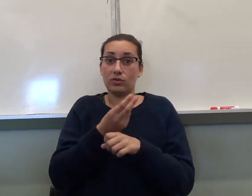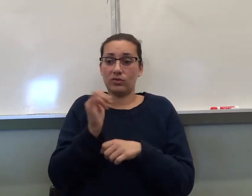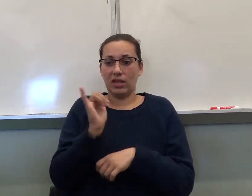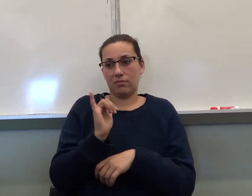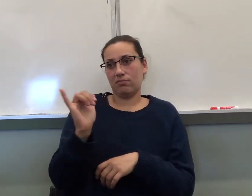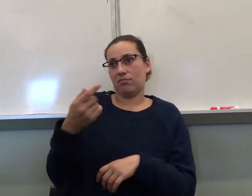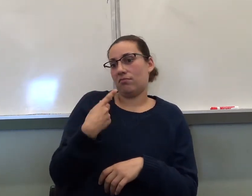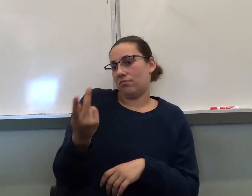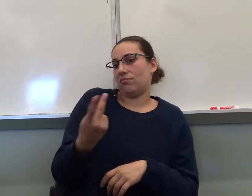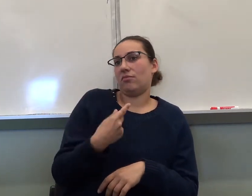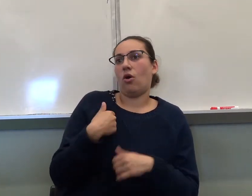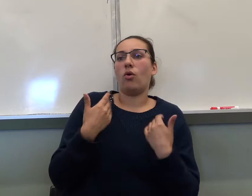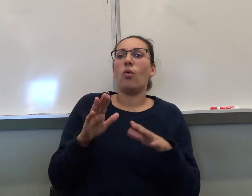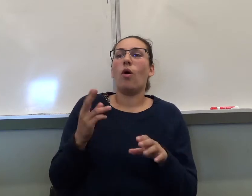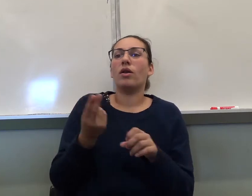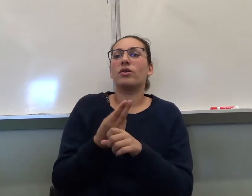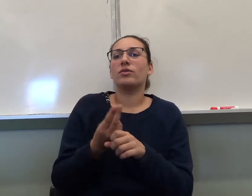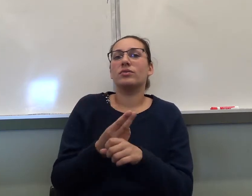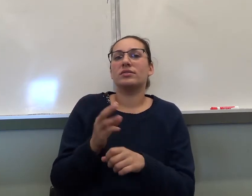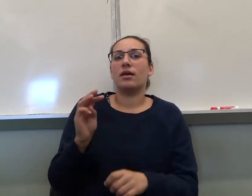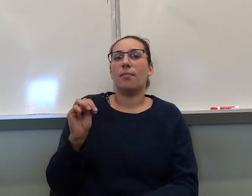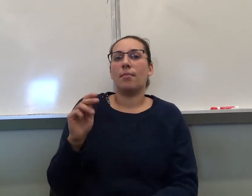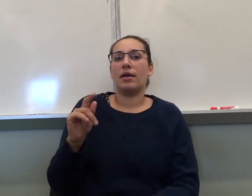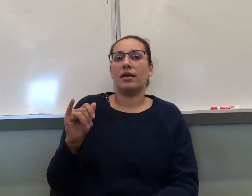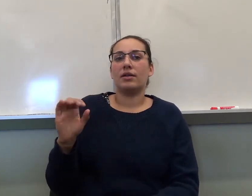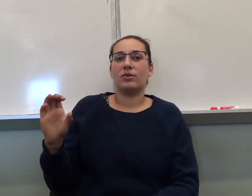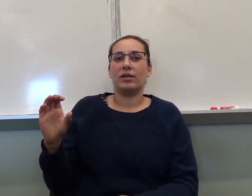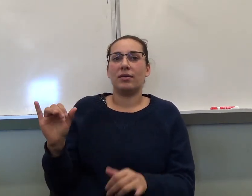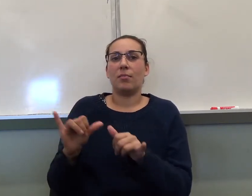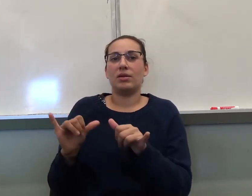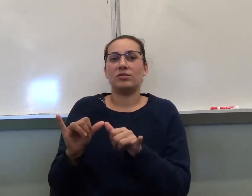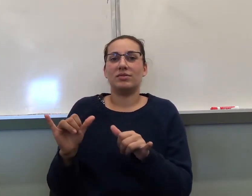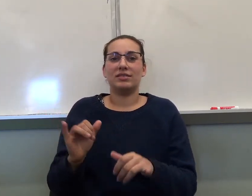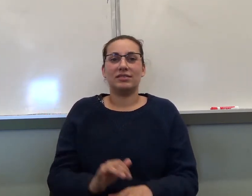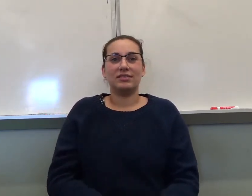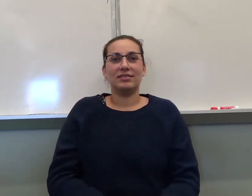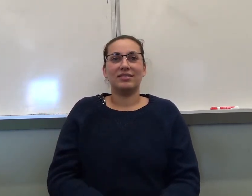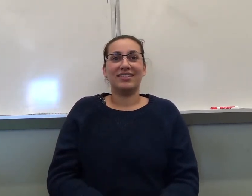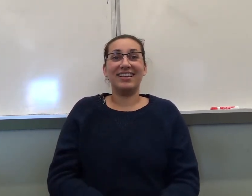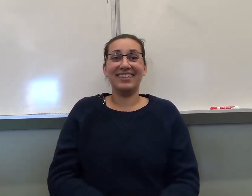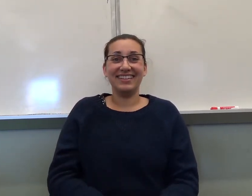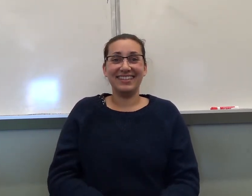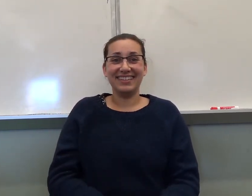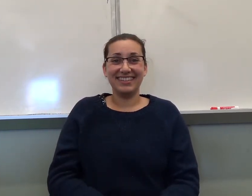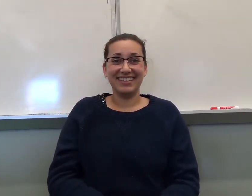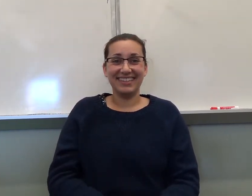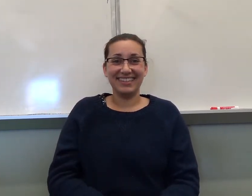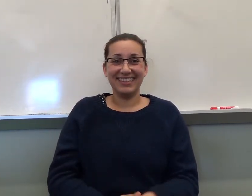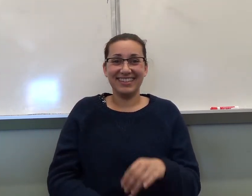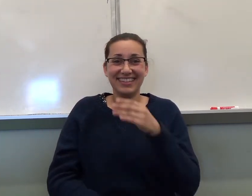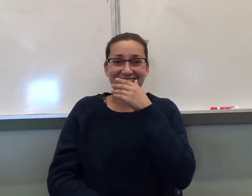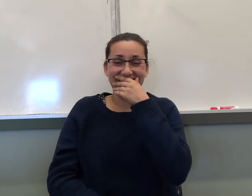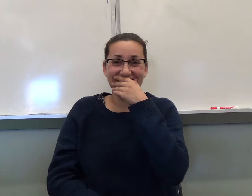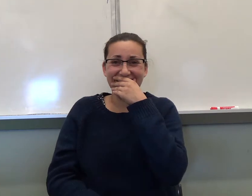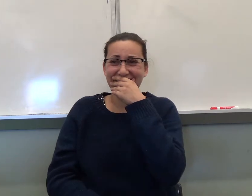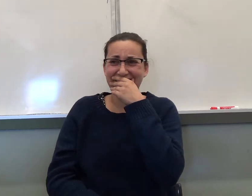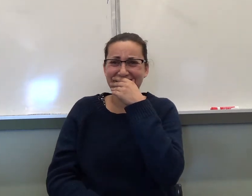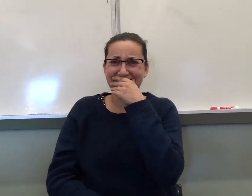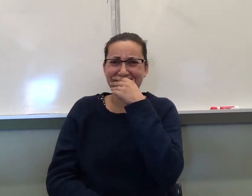want metric measurements on our speedometer. Remember there was a time, I don't know, 20 or 30 years ago, when on a speedometer they had miles per